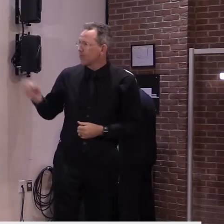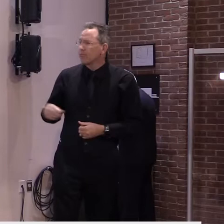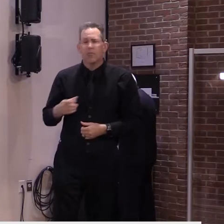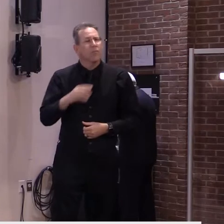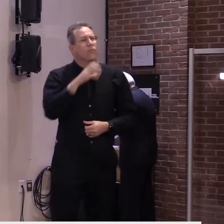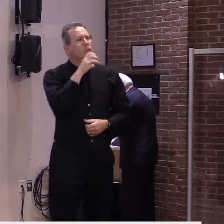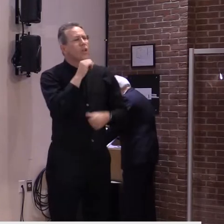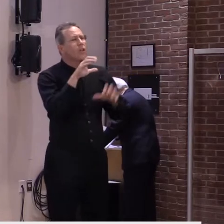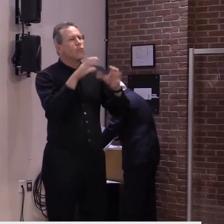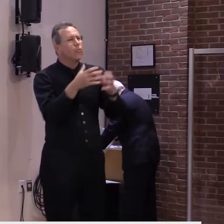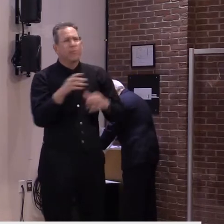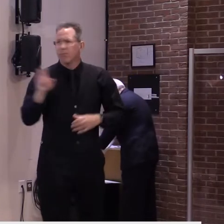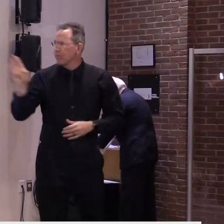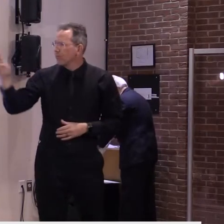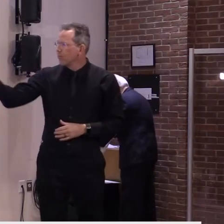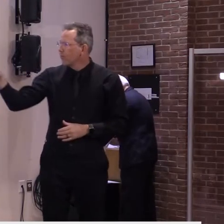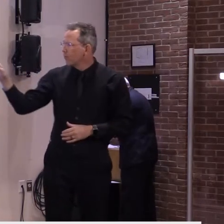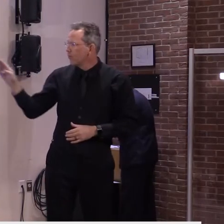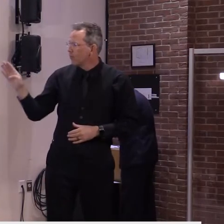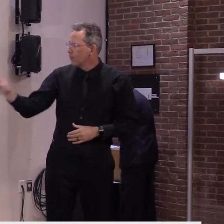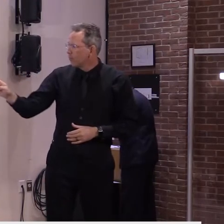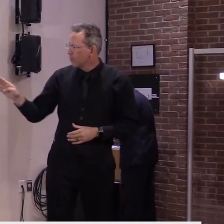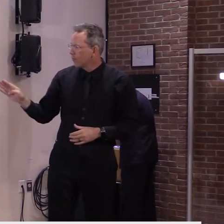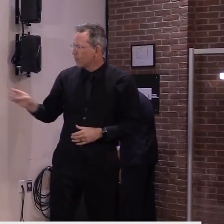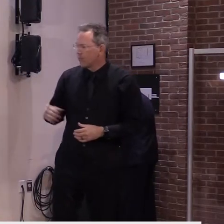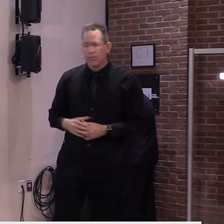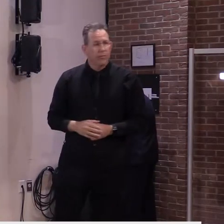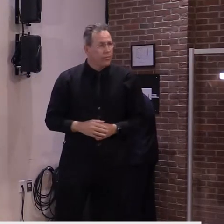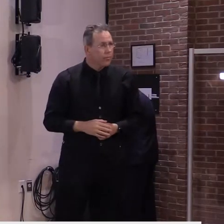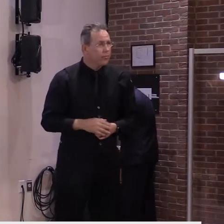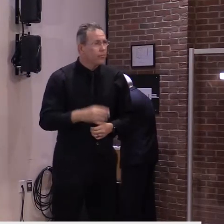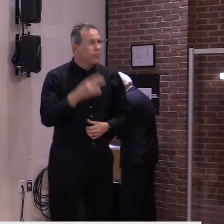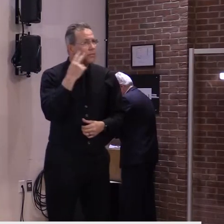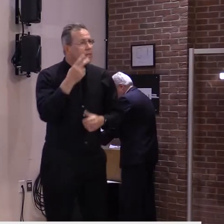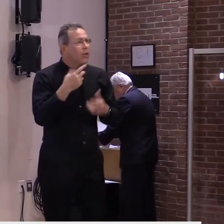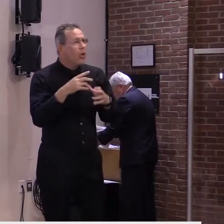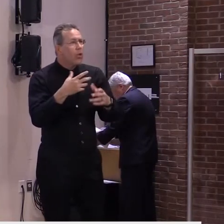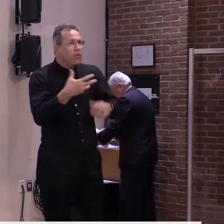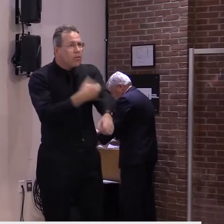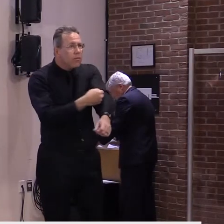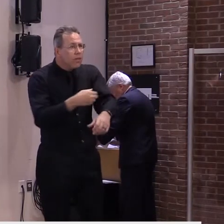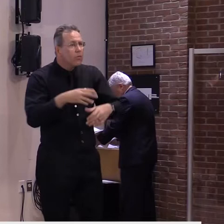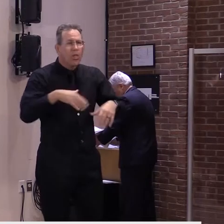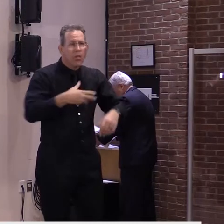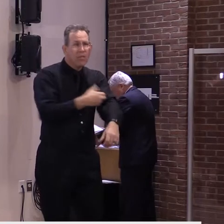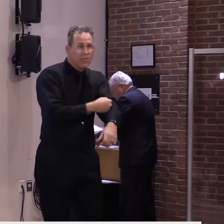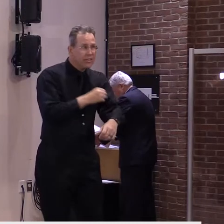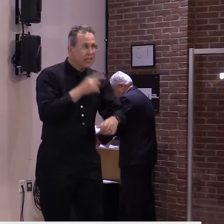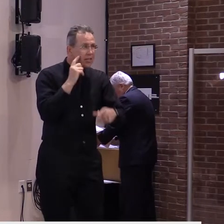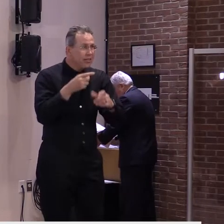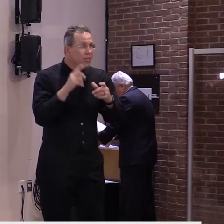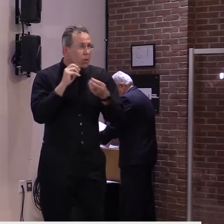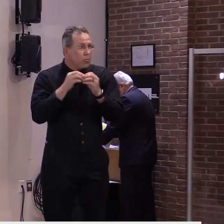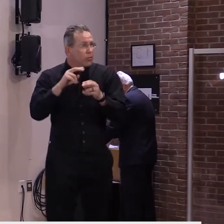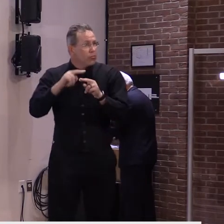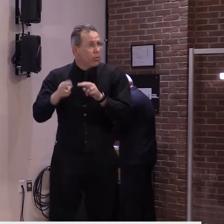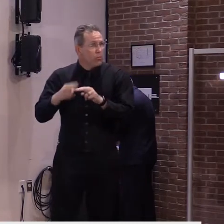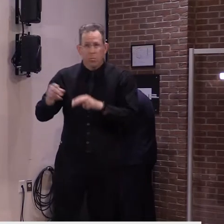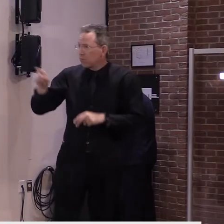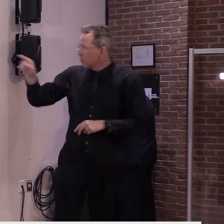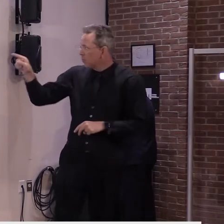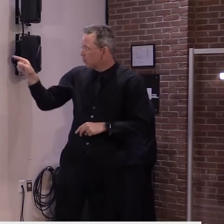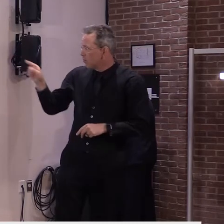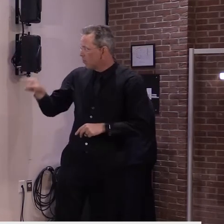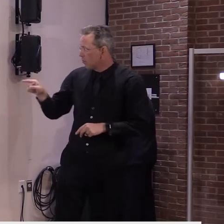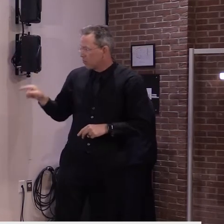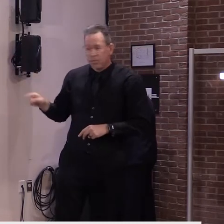we can see that each of the age bands continues to see their cases decrease as their vaccination rates push higher.